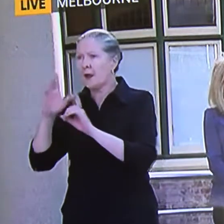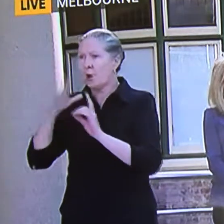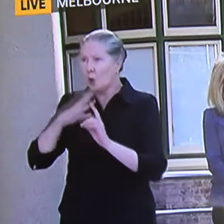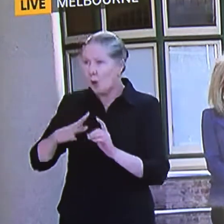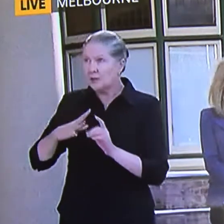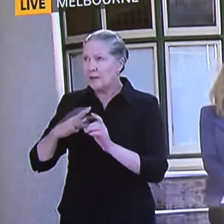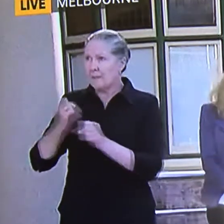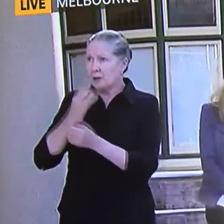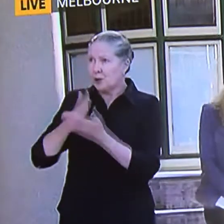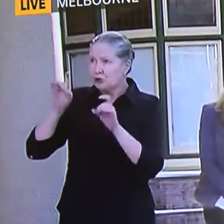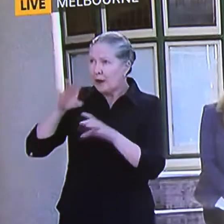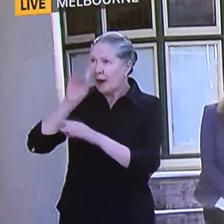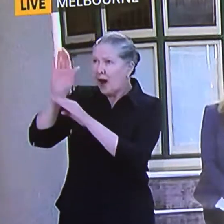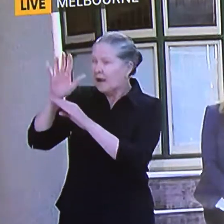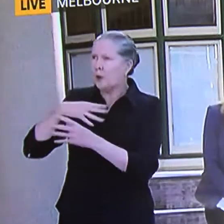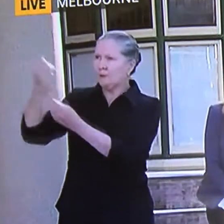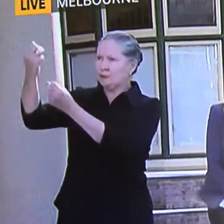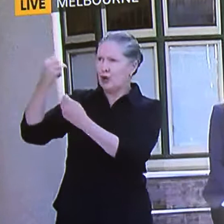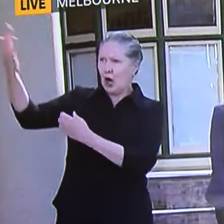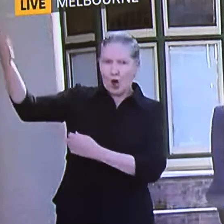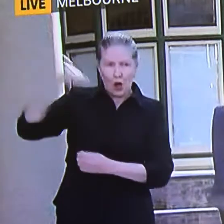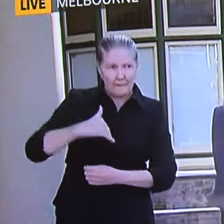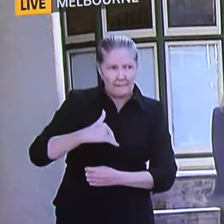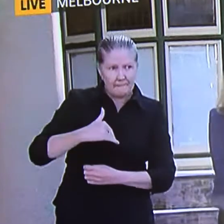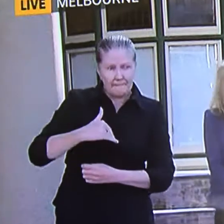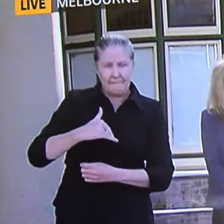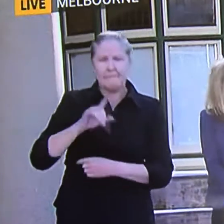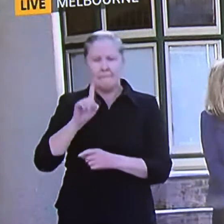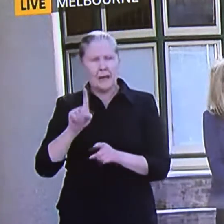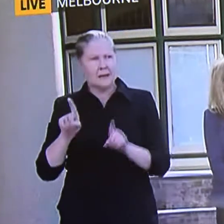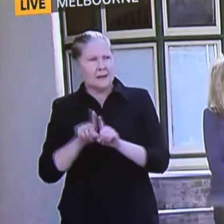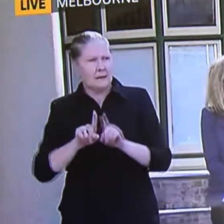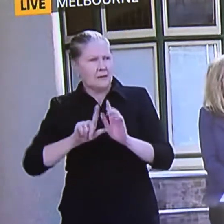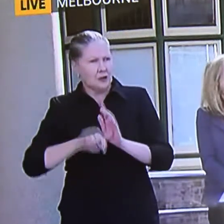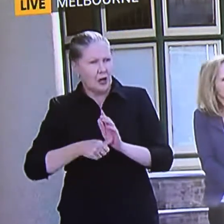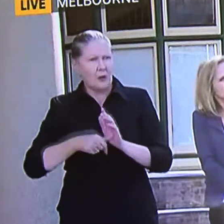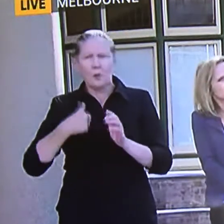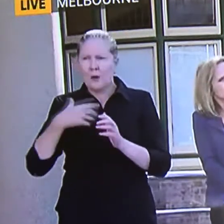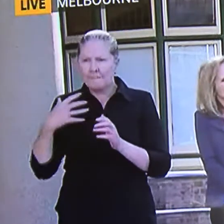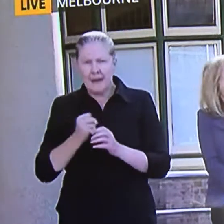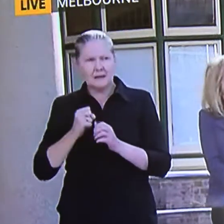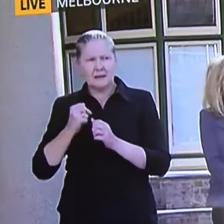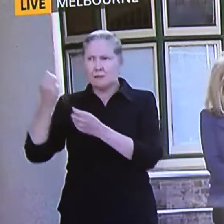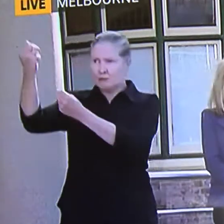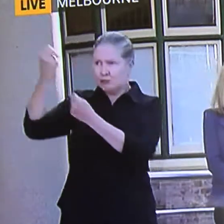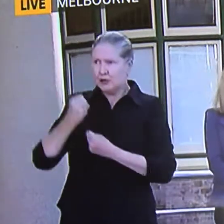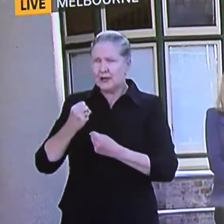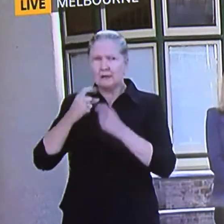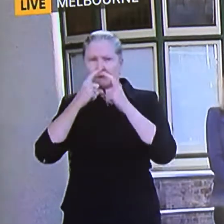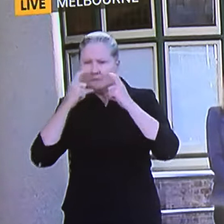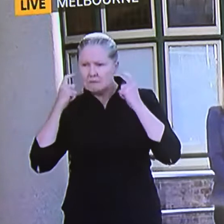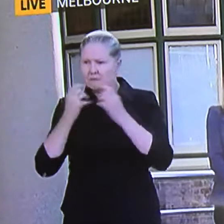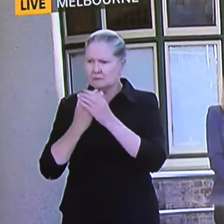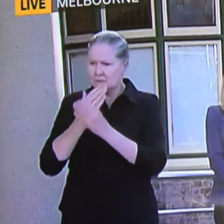Australians home, but also in terms of bringing absolutely essential personal protective equipment,